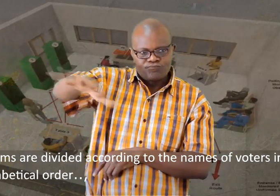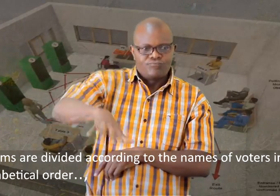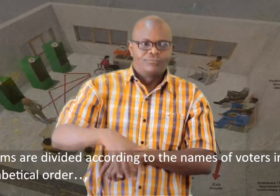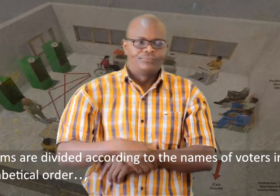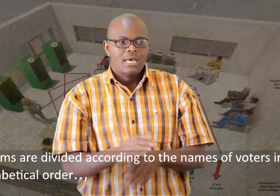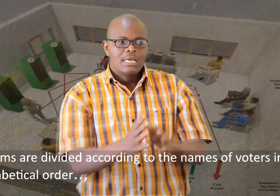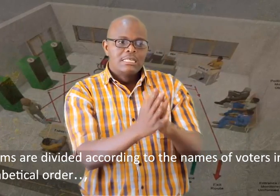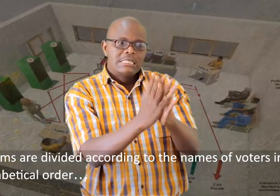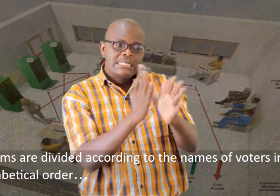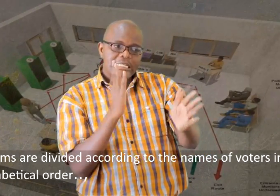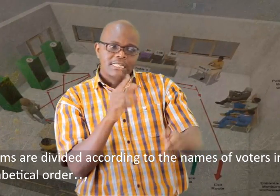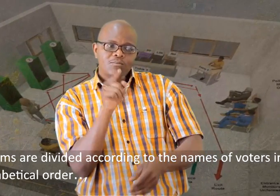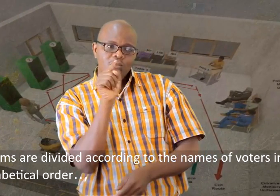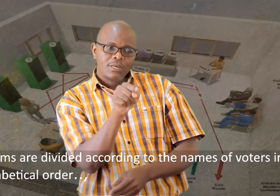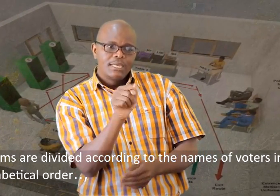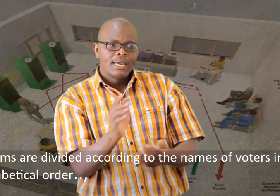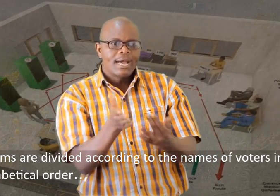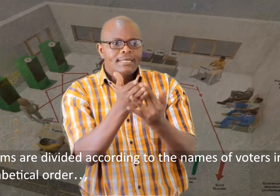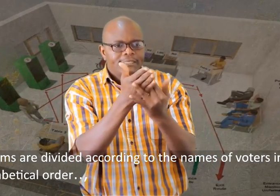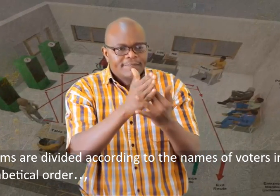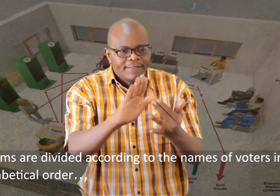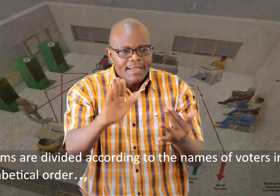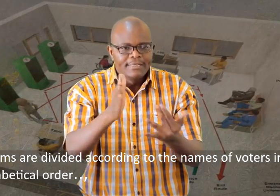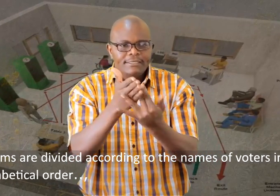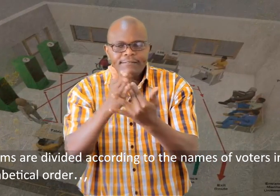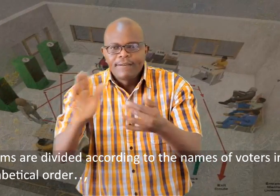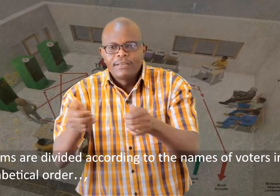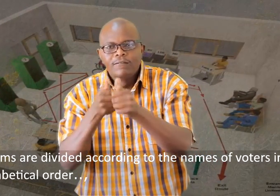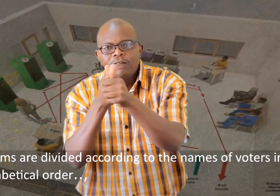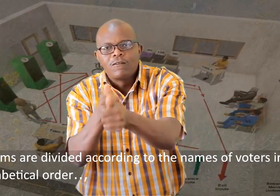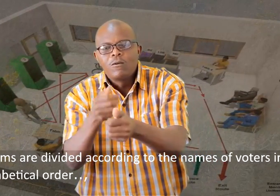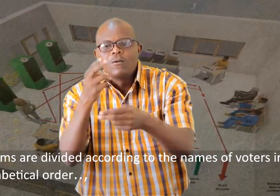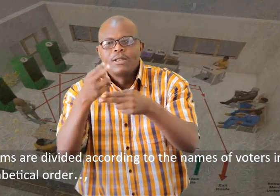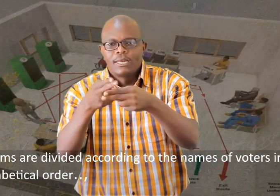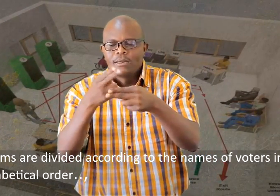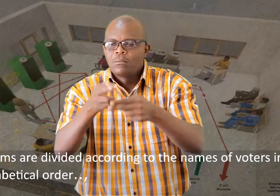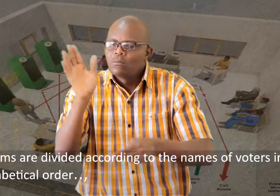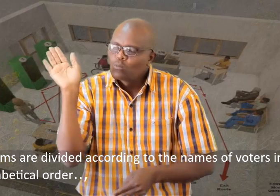Streams are divided according to the names of voters in alphabetical order.